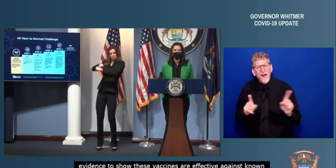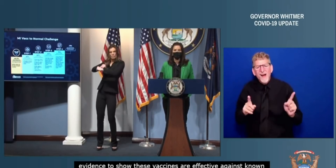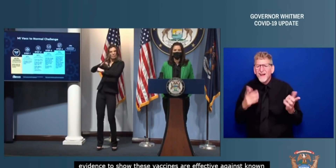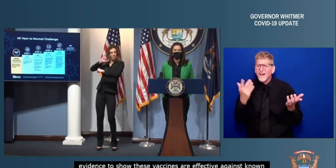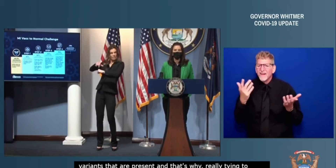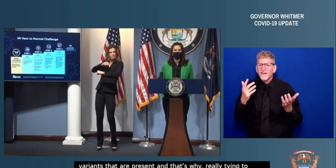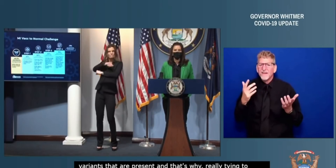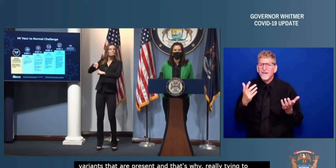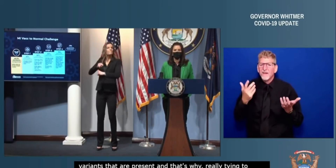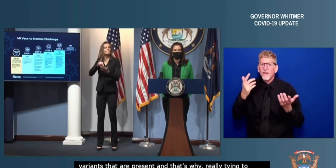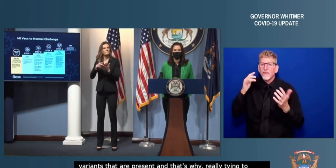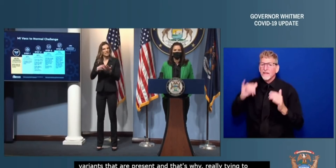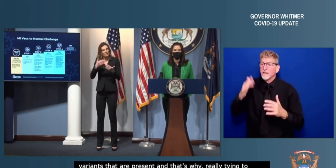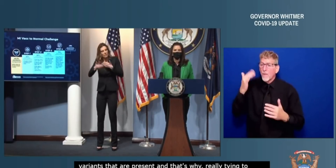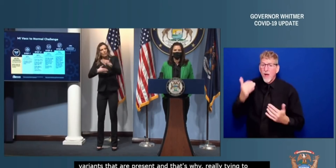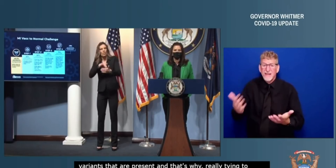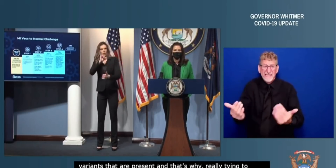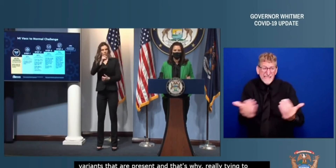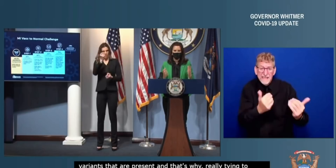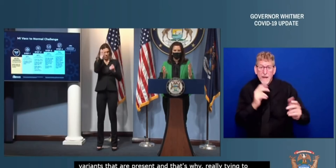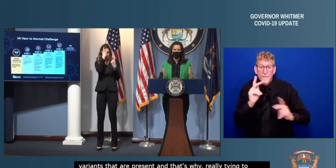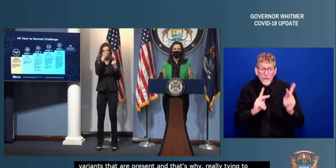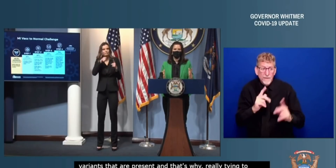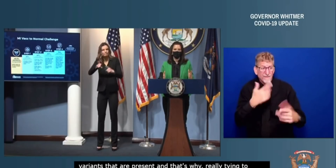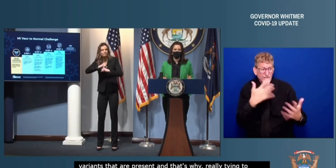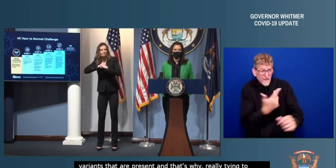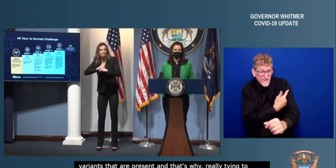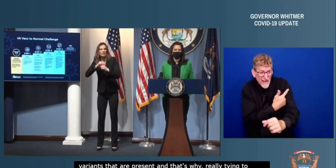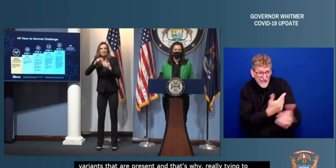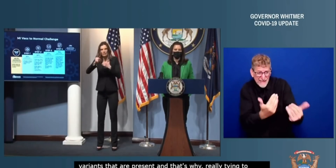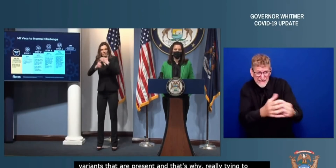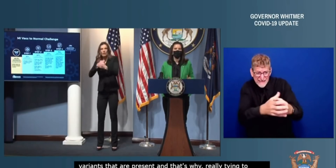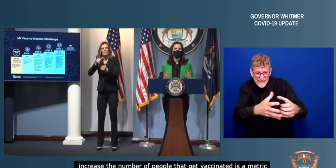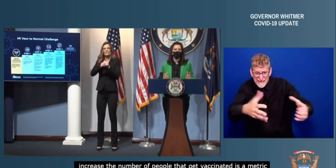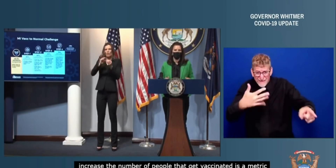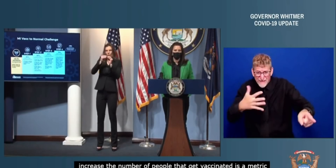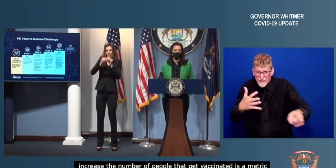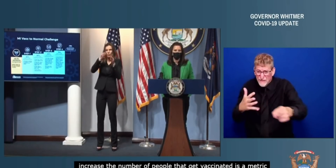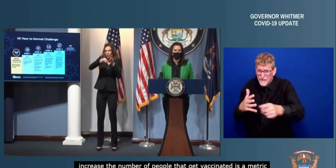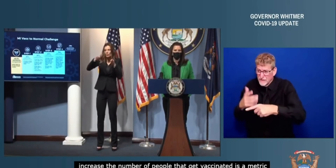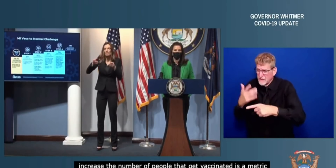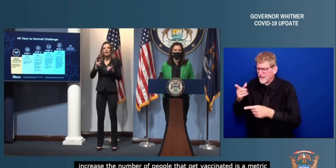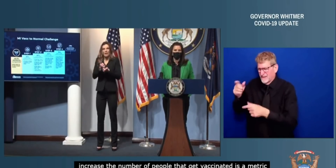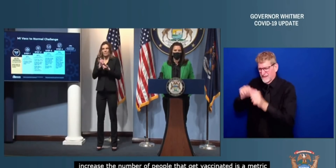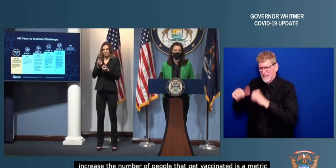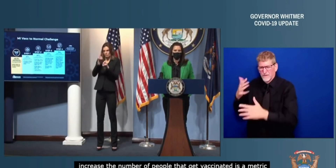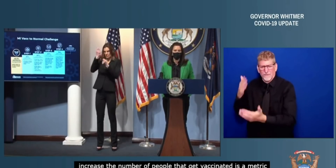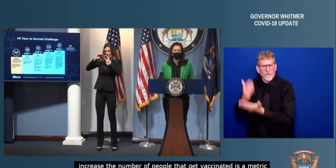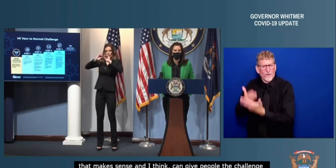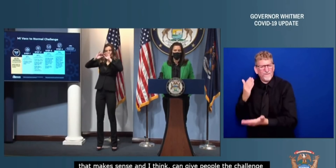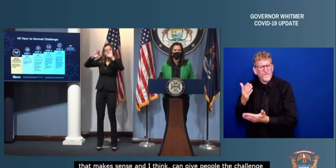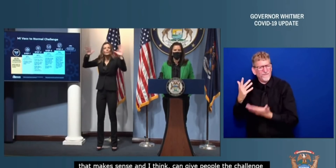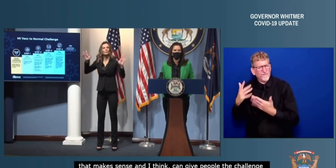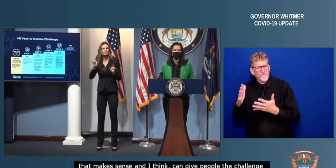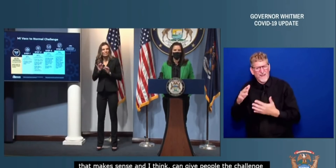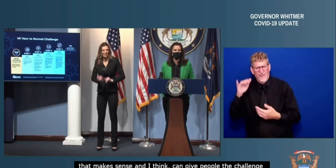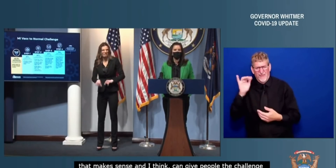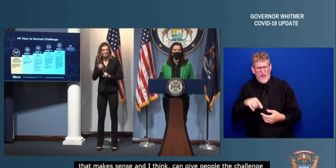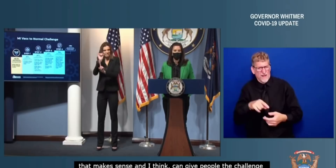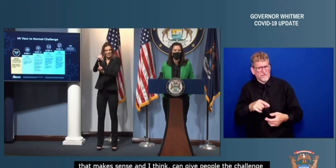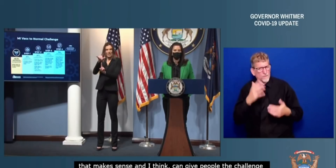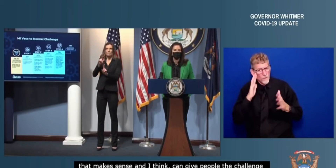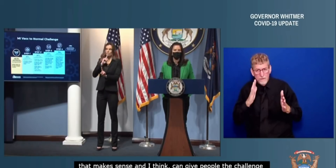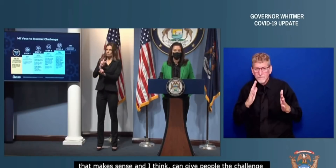metric that makes sense, and I think can give people the challenge that we all need to rise to, but the hope that every one of us wants and needs to see, and it's a